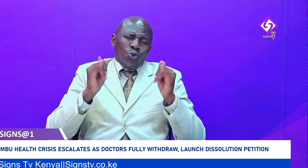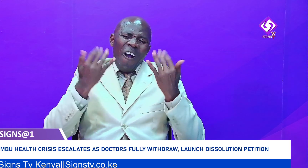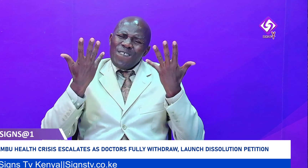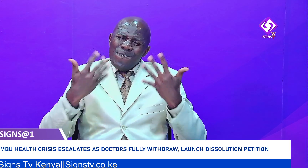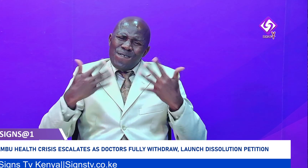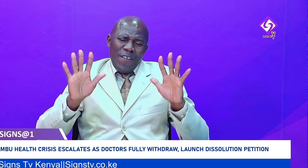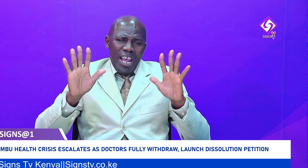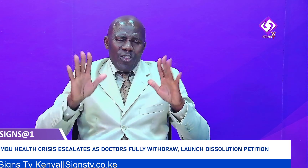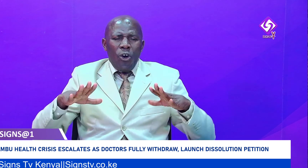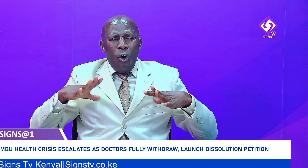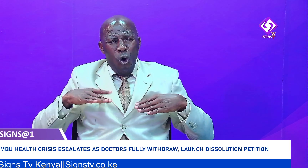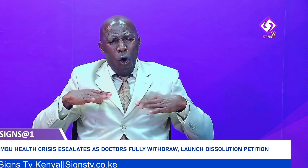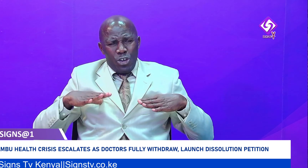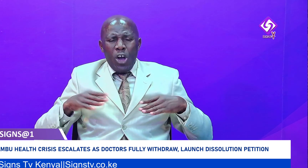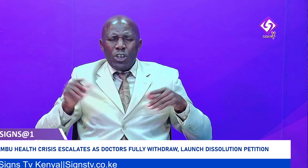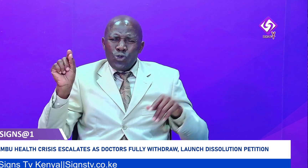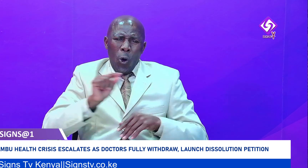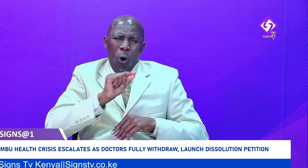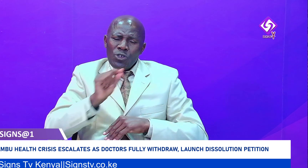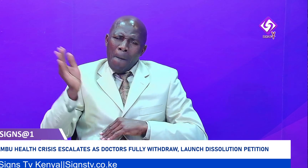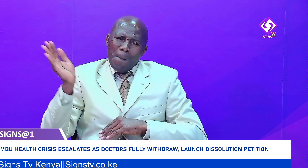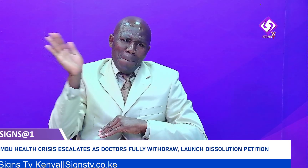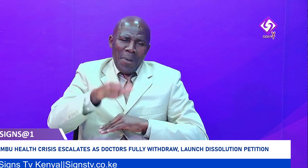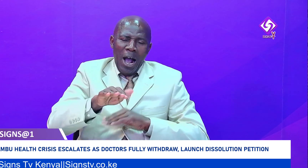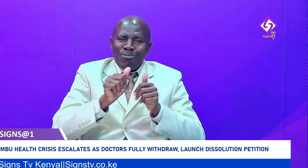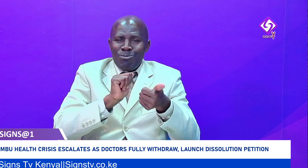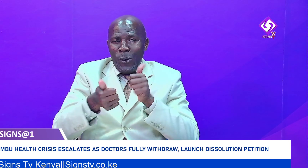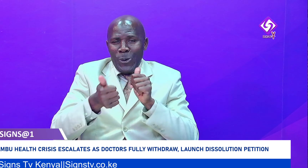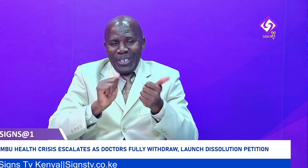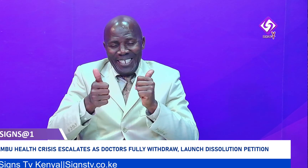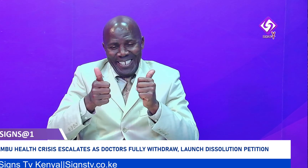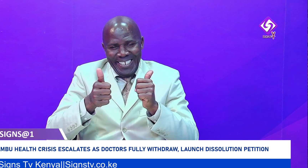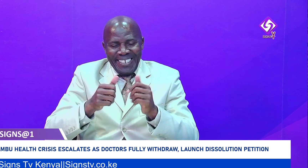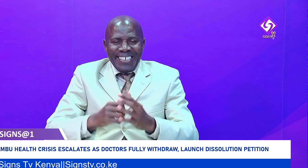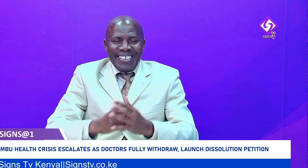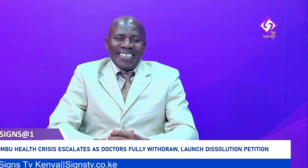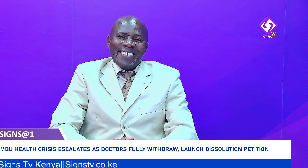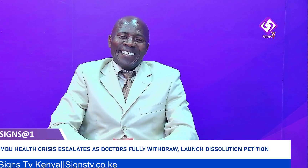That is all for news. Let's take a short commercial break and then we'll be back with sports news.